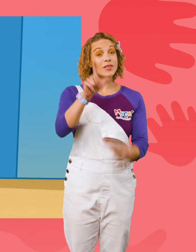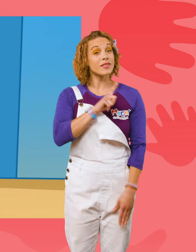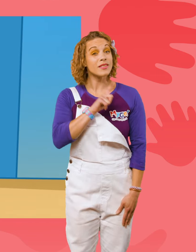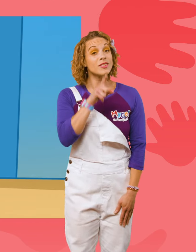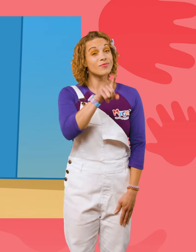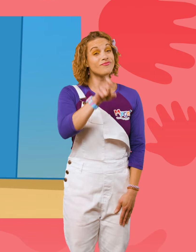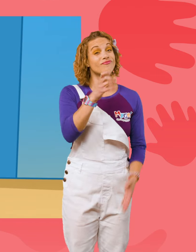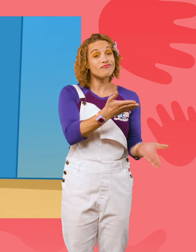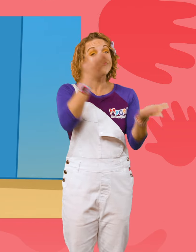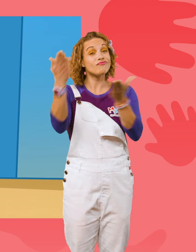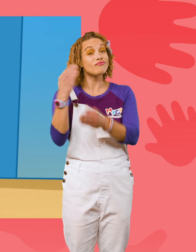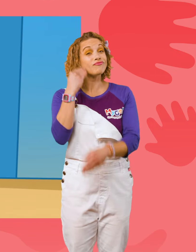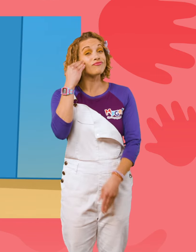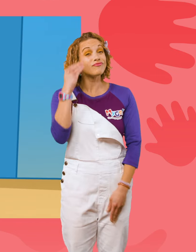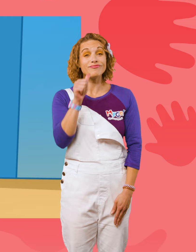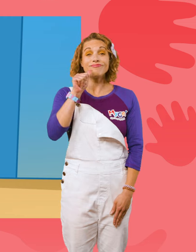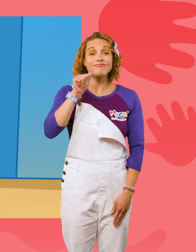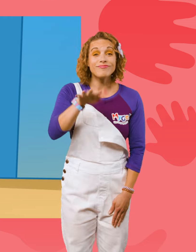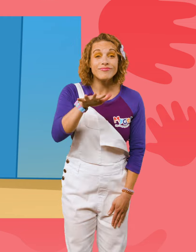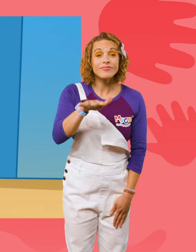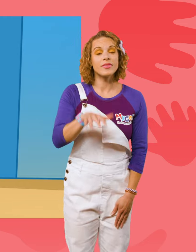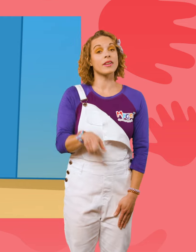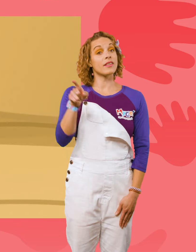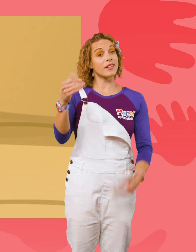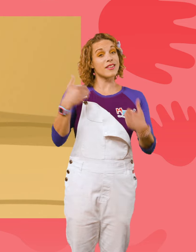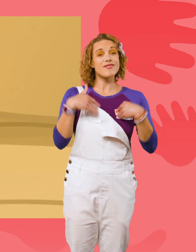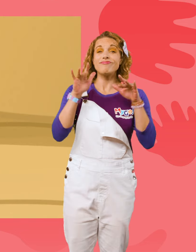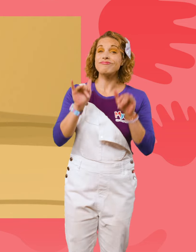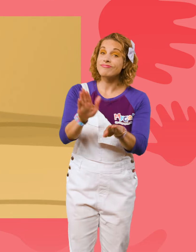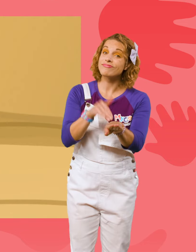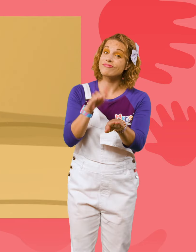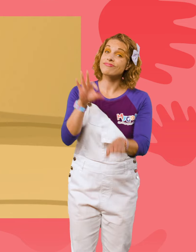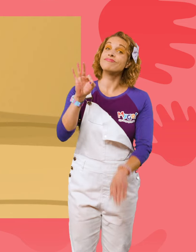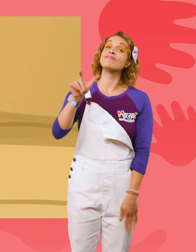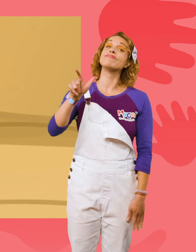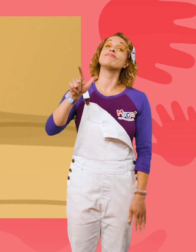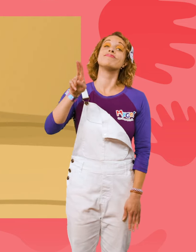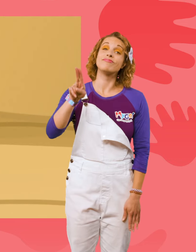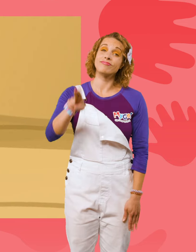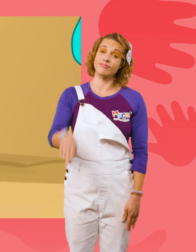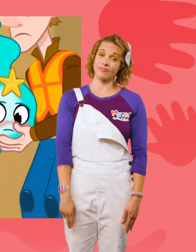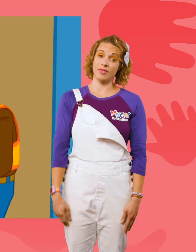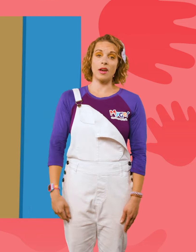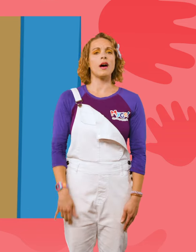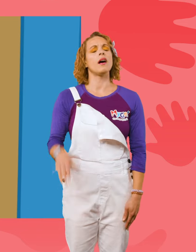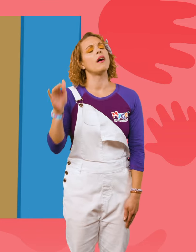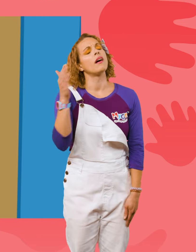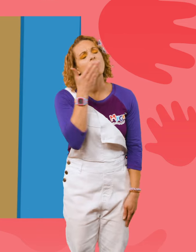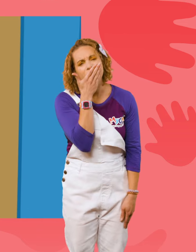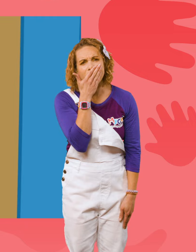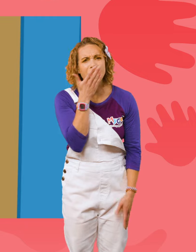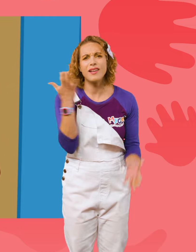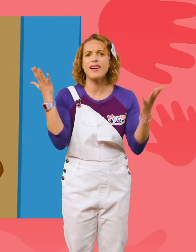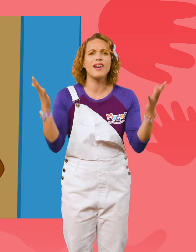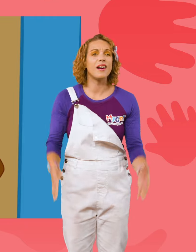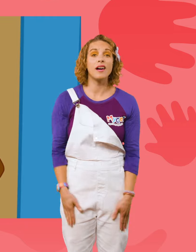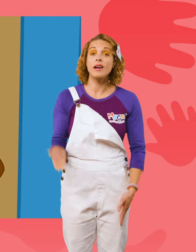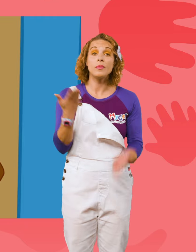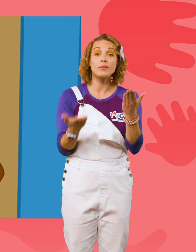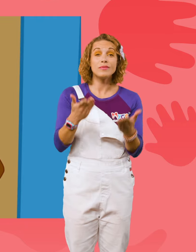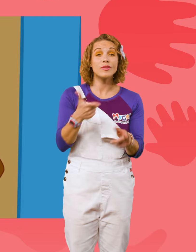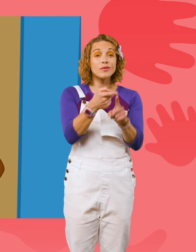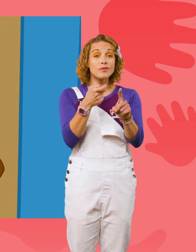Builder Lawrence, you should take Animi home. It has the magic pet flu. Oh, no. It must